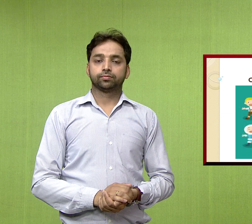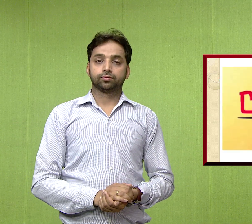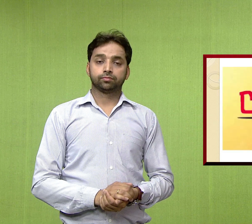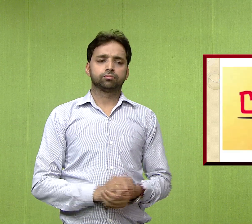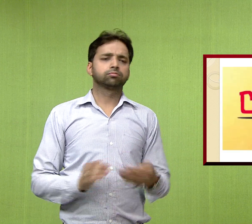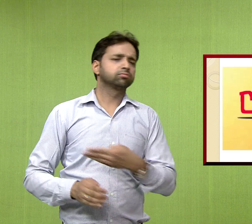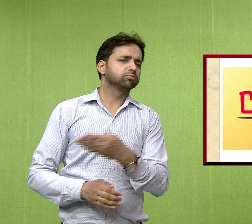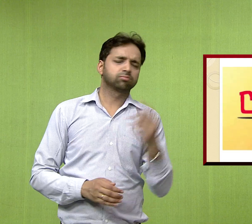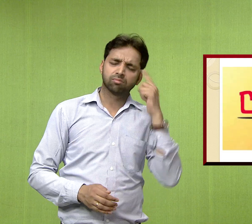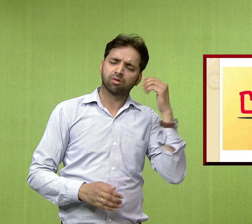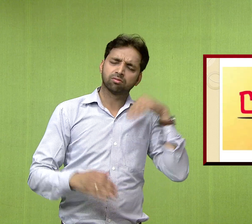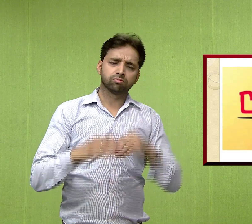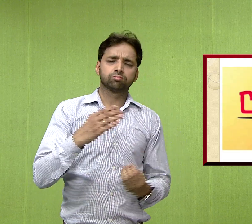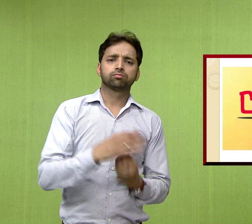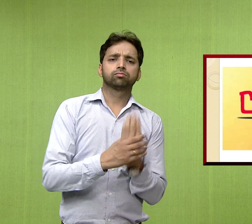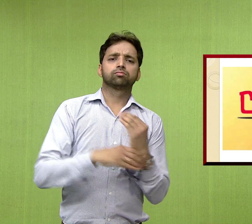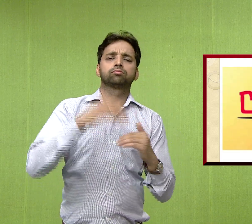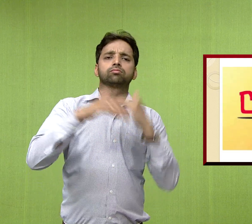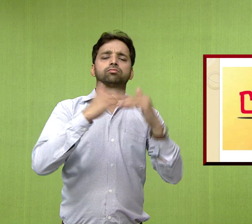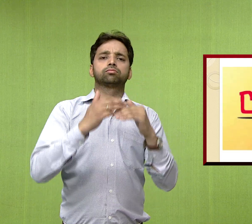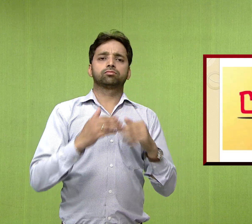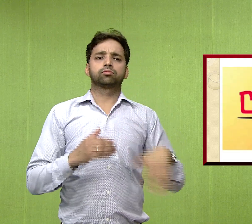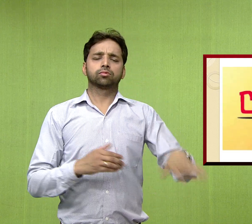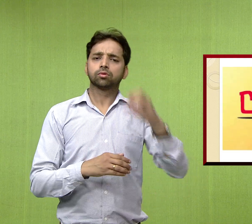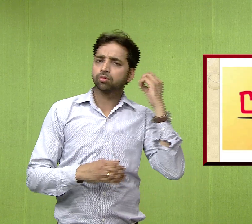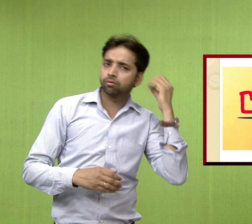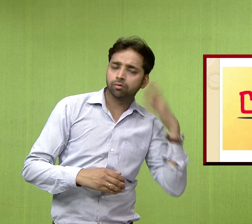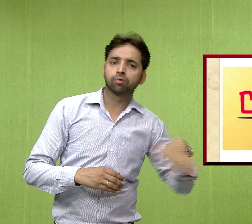we have all grown up hearing the word culture.